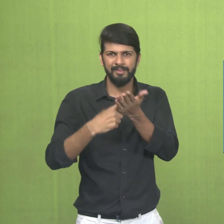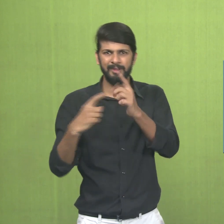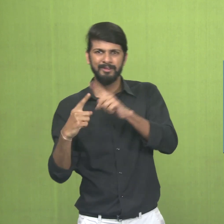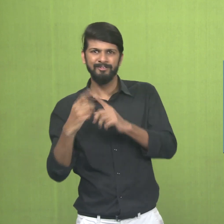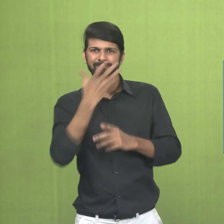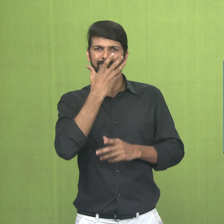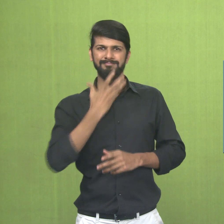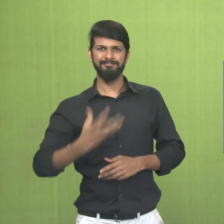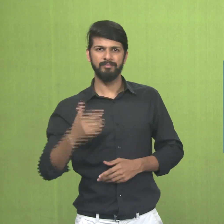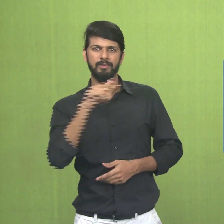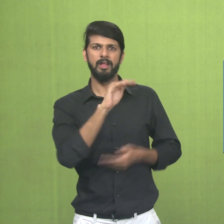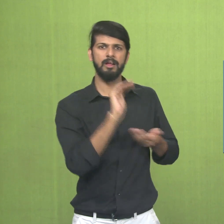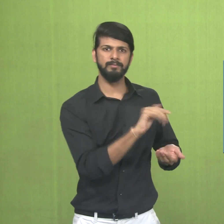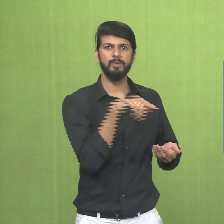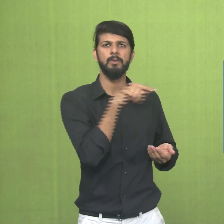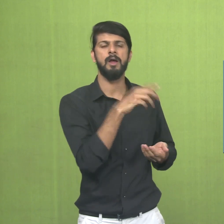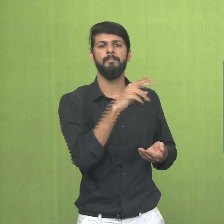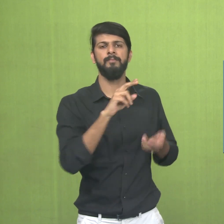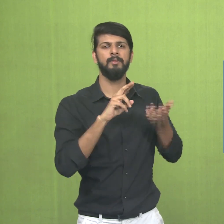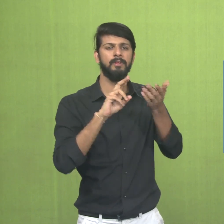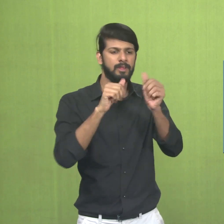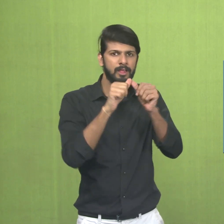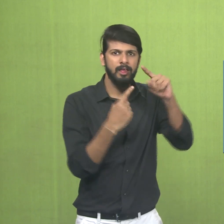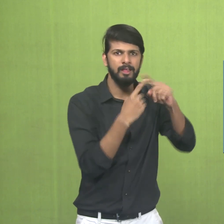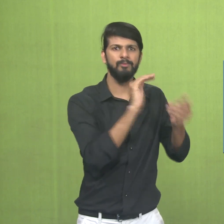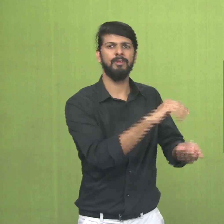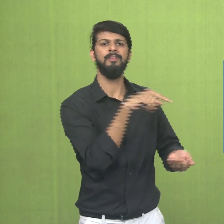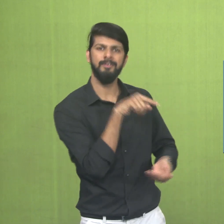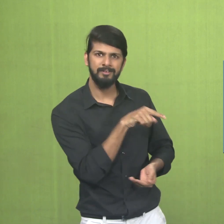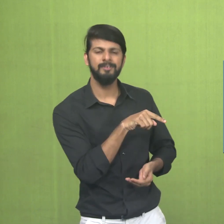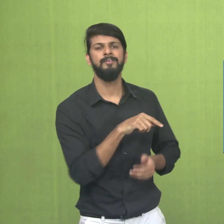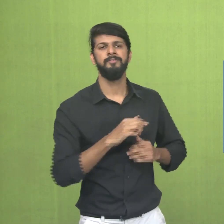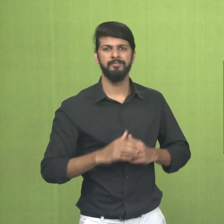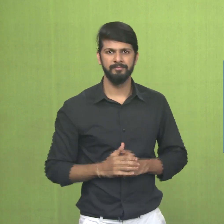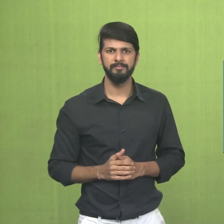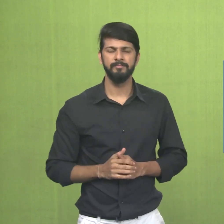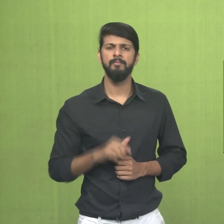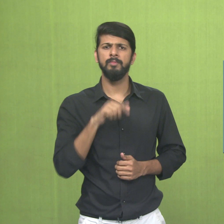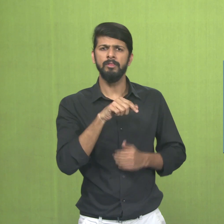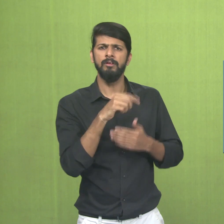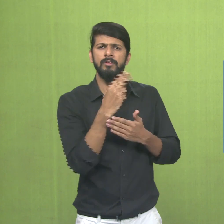As was described, he was the nephew of famous poet and singer Rabindranath